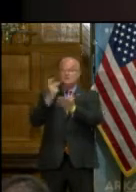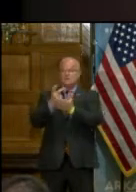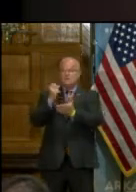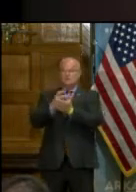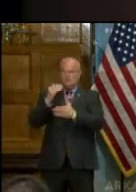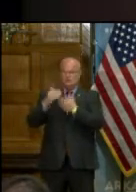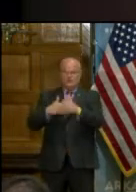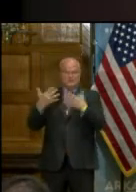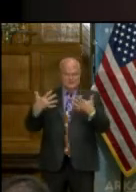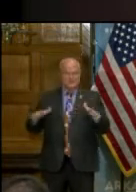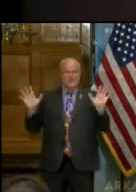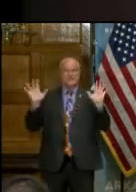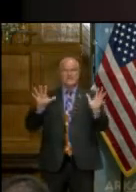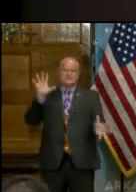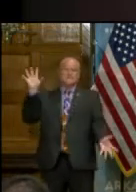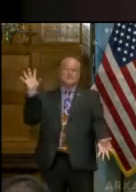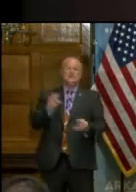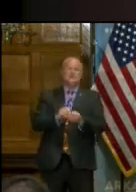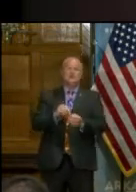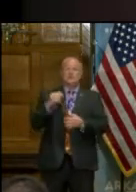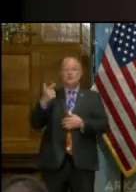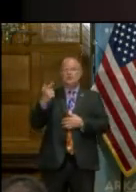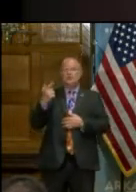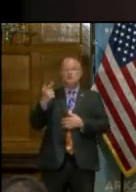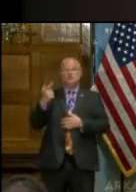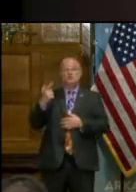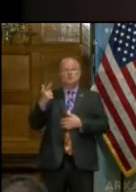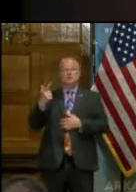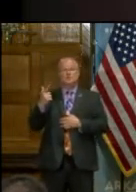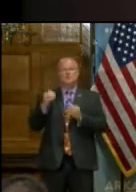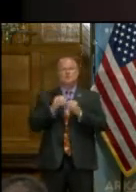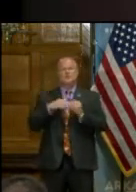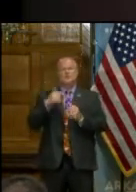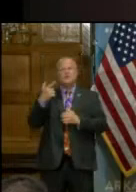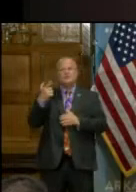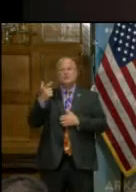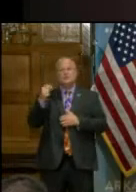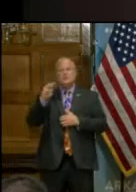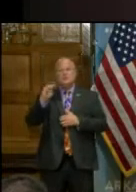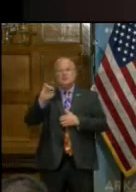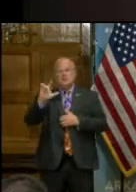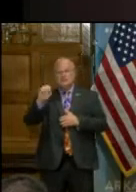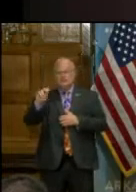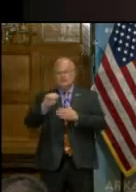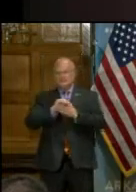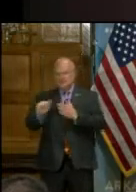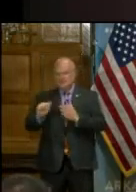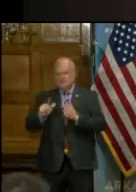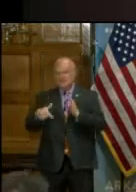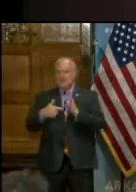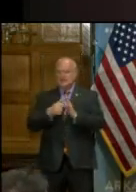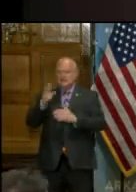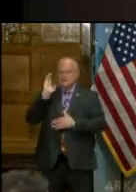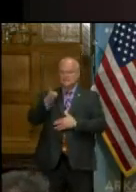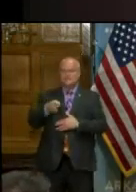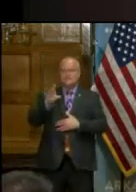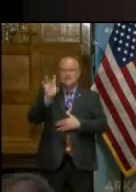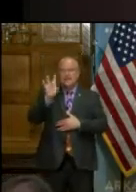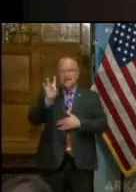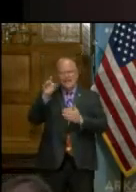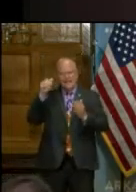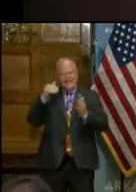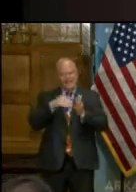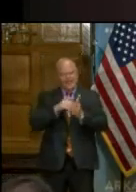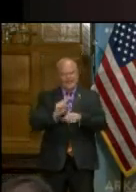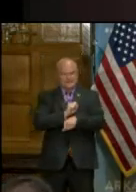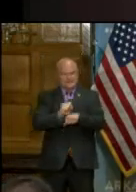and processed. It totals over $21 million, and this will go to over